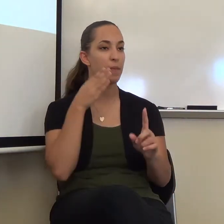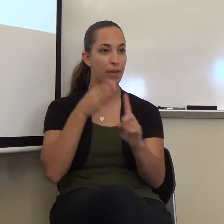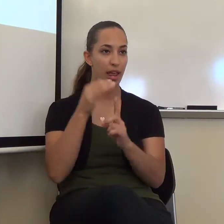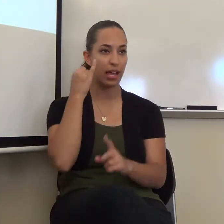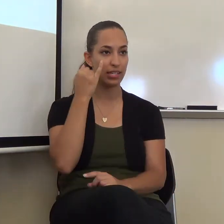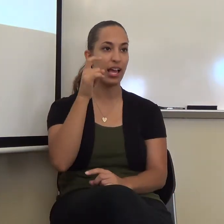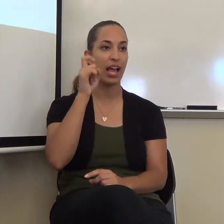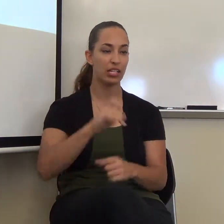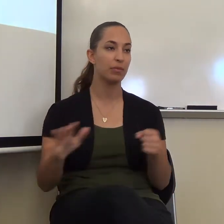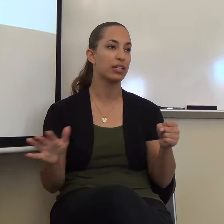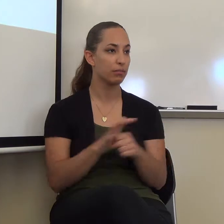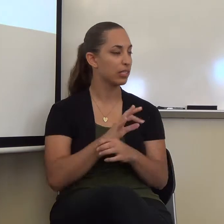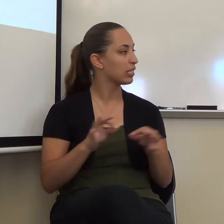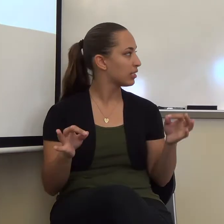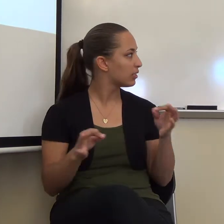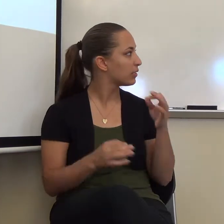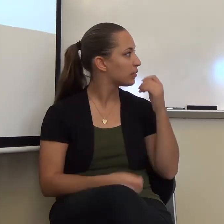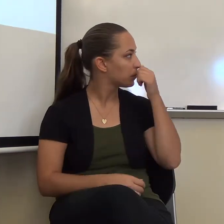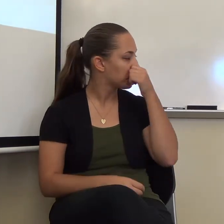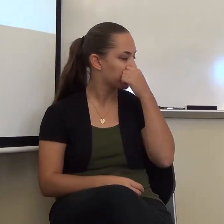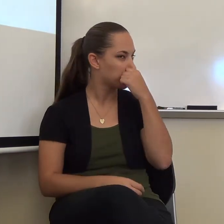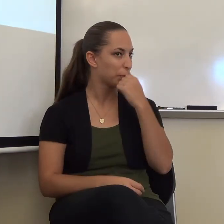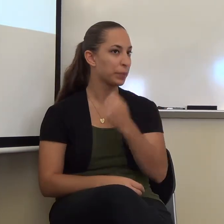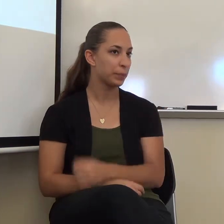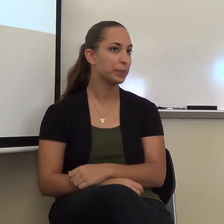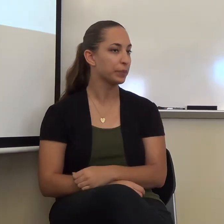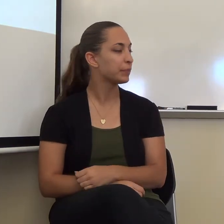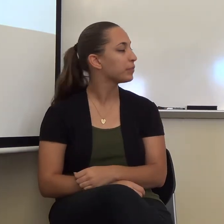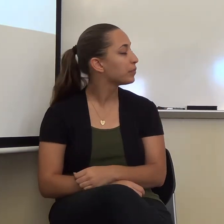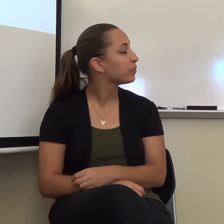different views about crime and punishment. Okay?